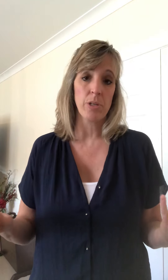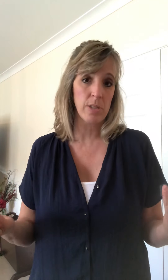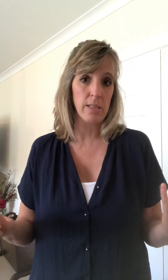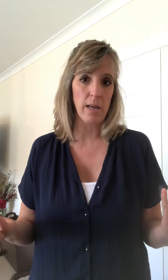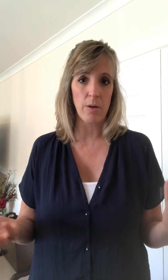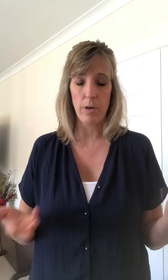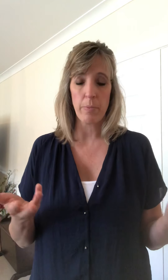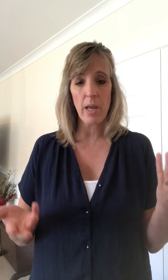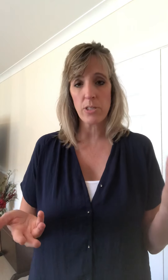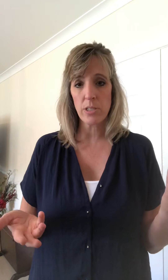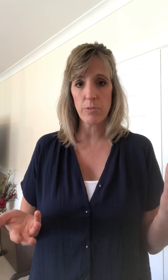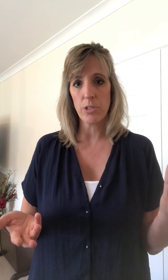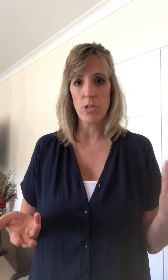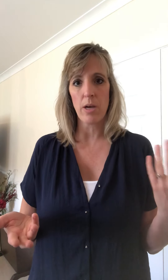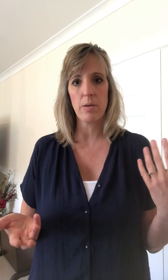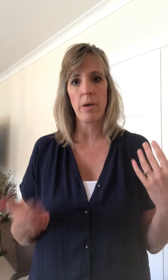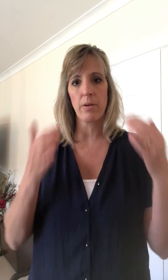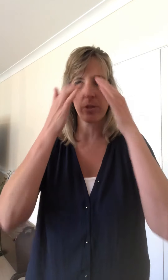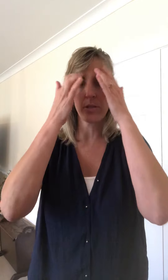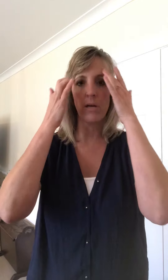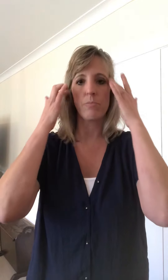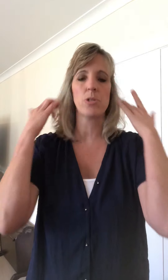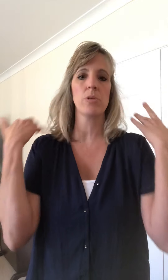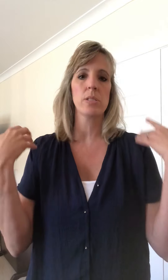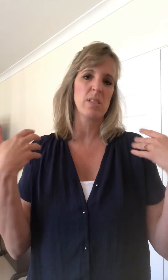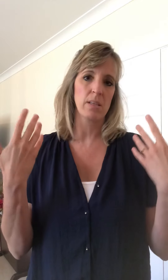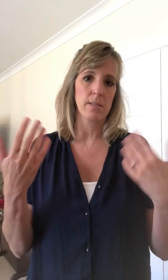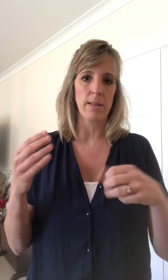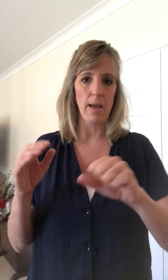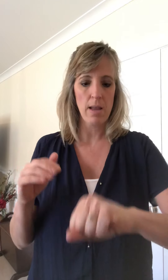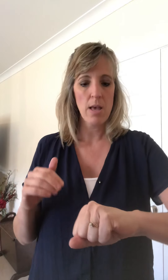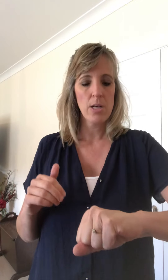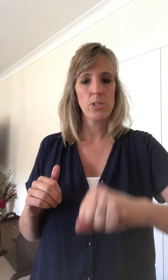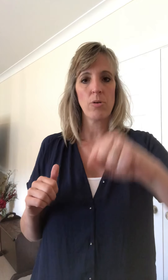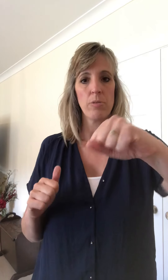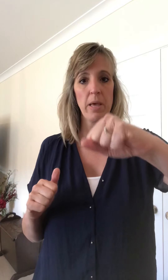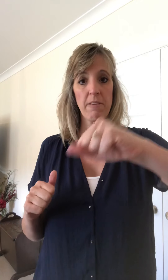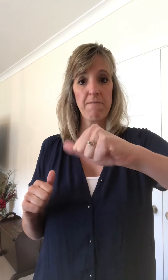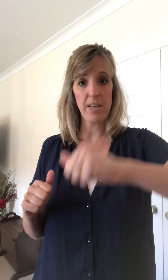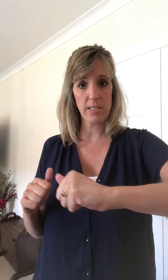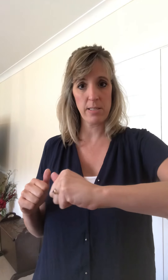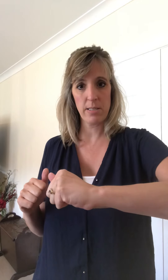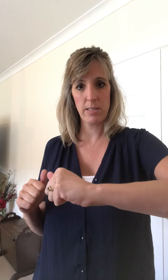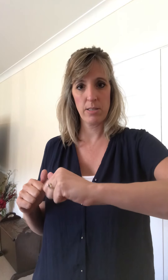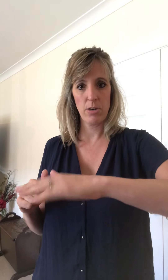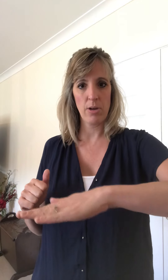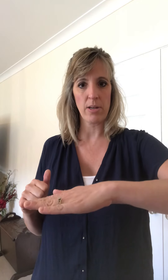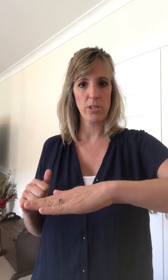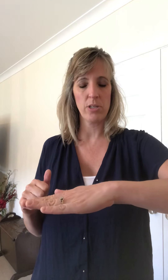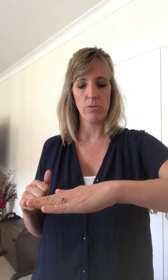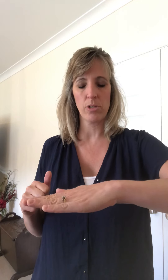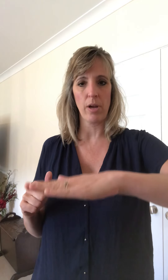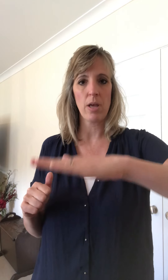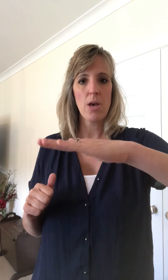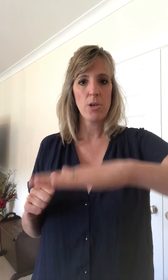use that sign quite a bit actually when you're talking about it with students and things like that. So you make a fist, or actually no, sorry. You